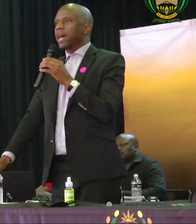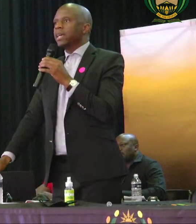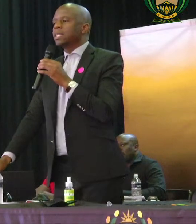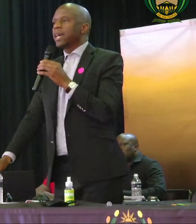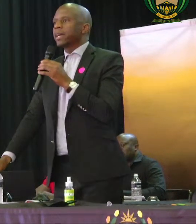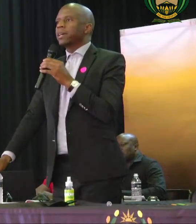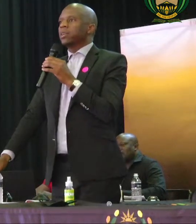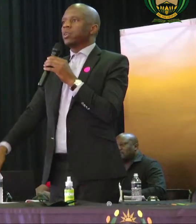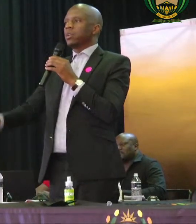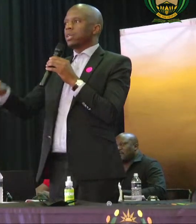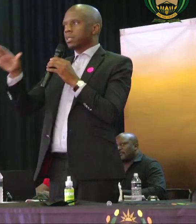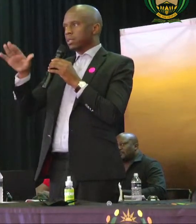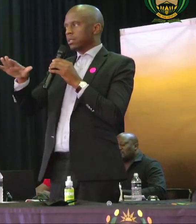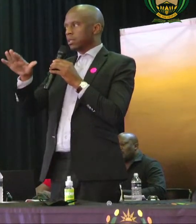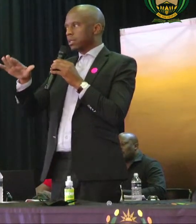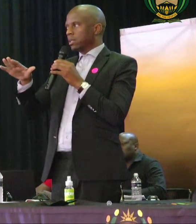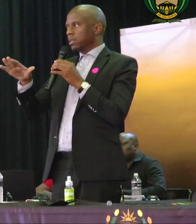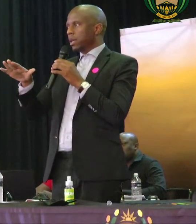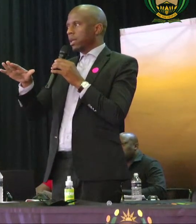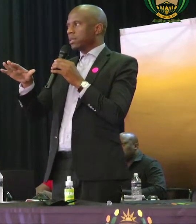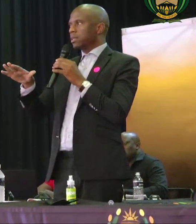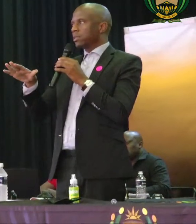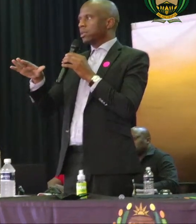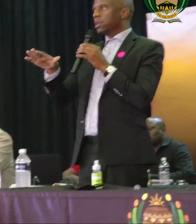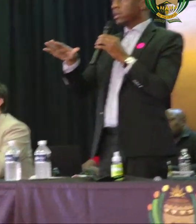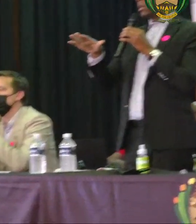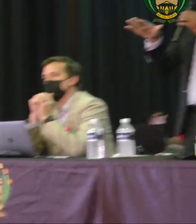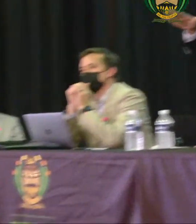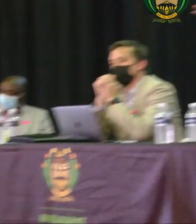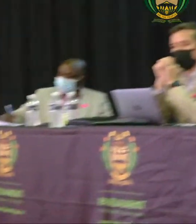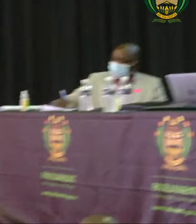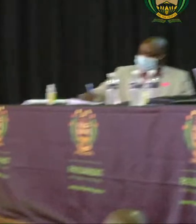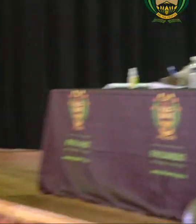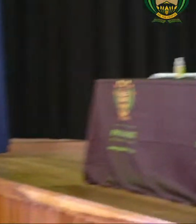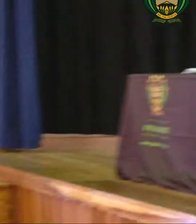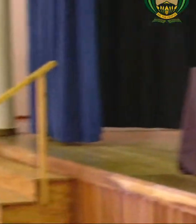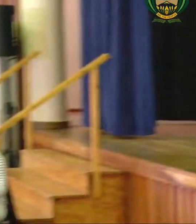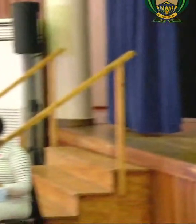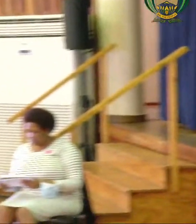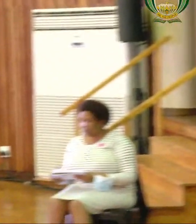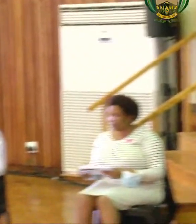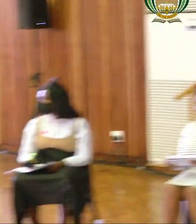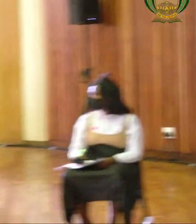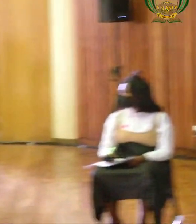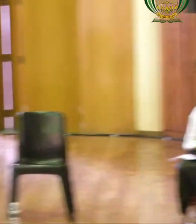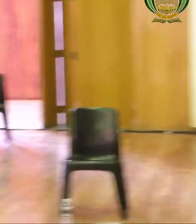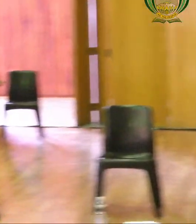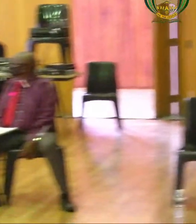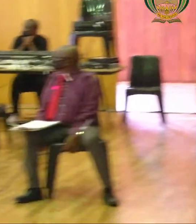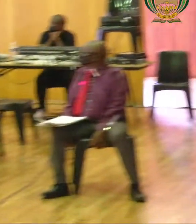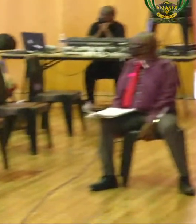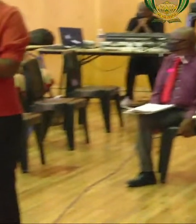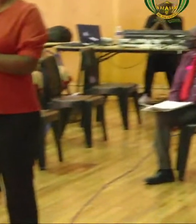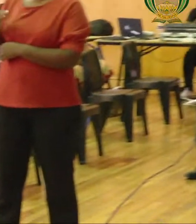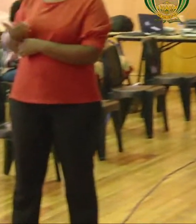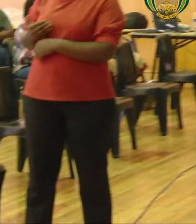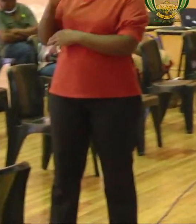Can I check? No, let's relax. Why not? I saw your hand, ma'am. You've raised your